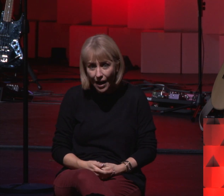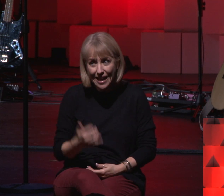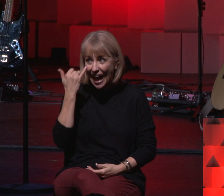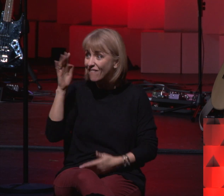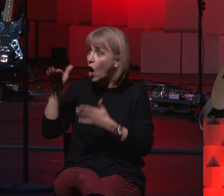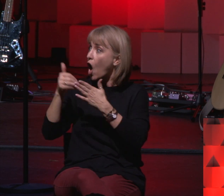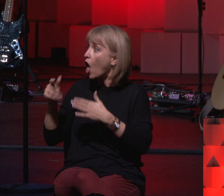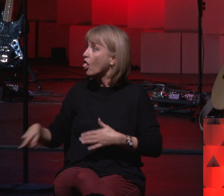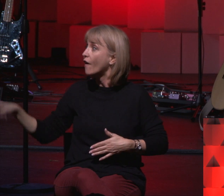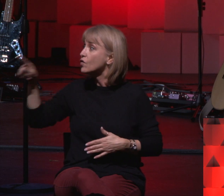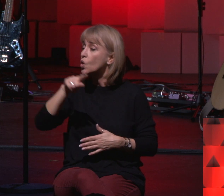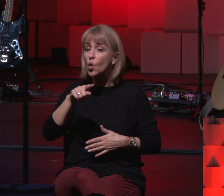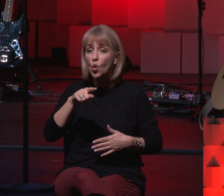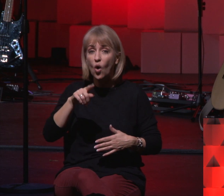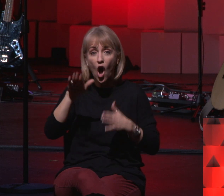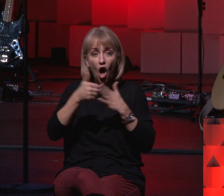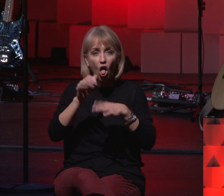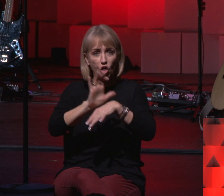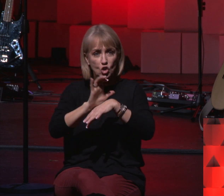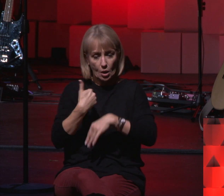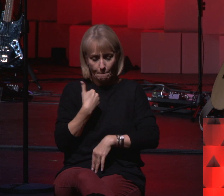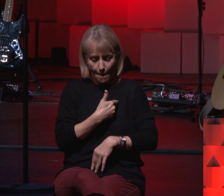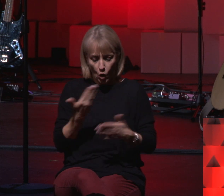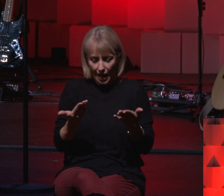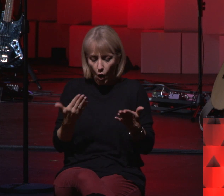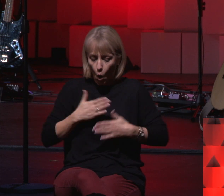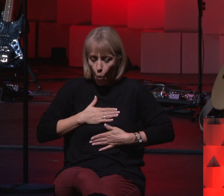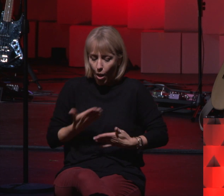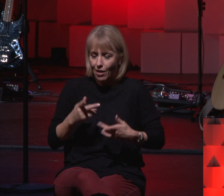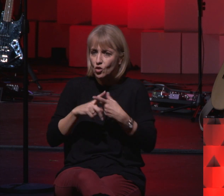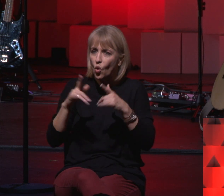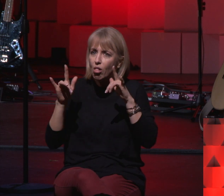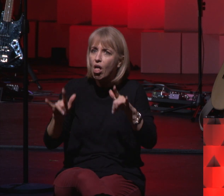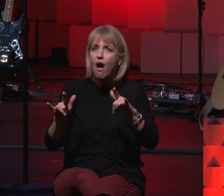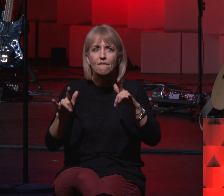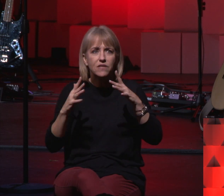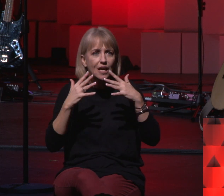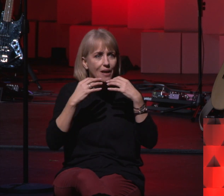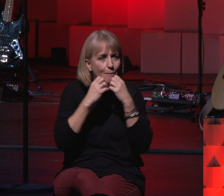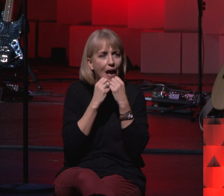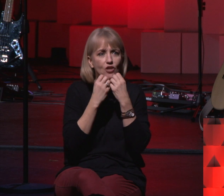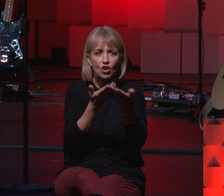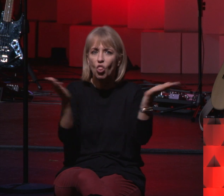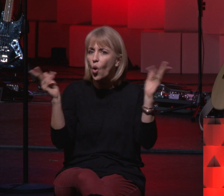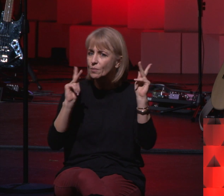thousand people that attend here every weekend were reaching out with love and compassion to people with